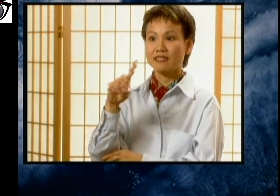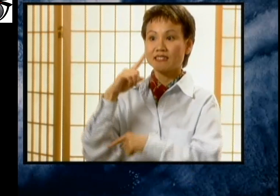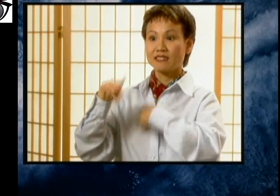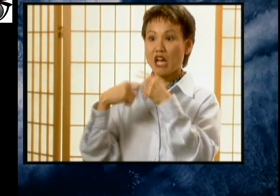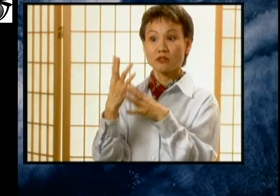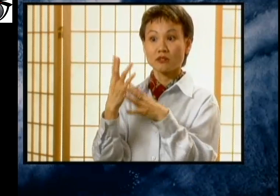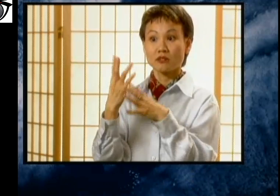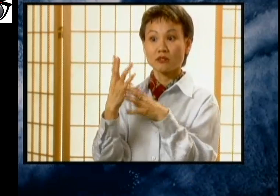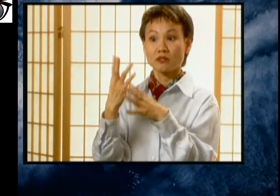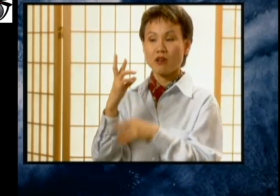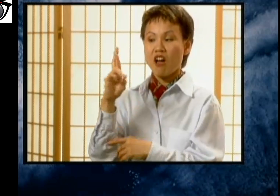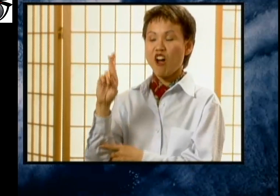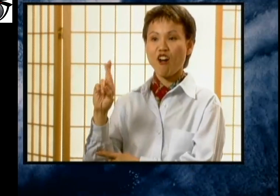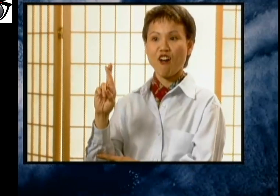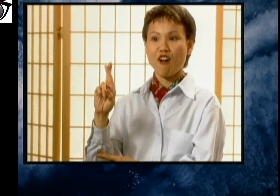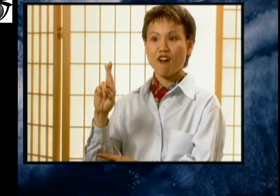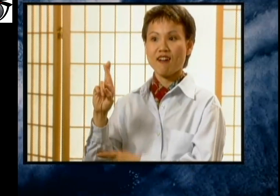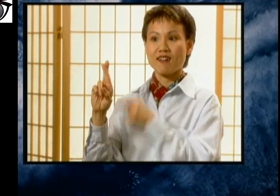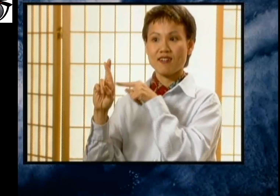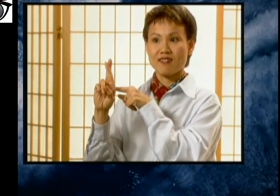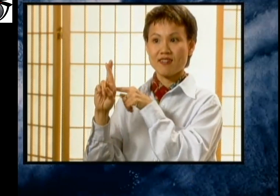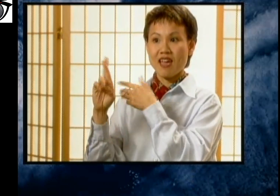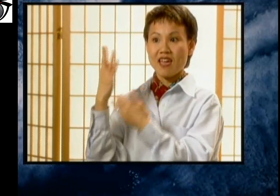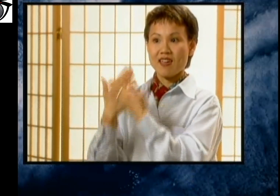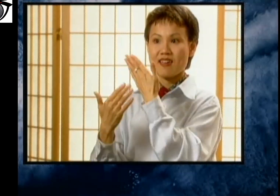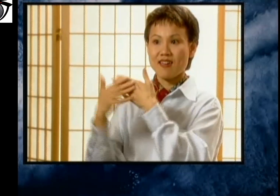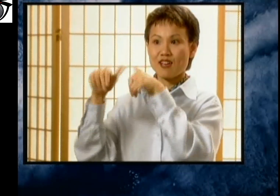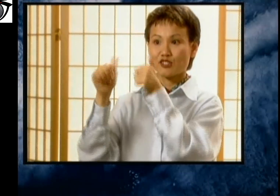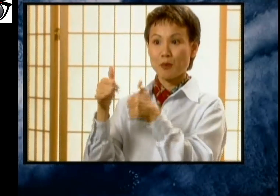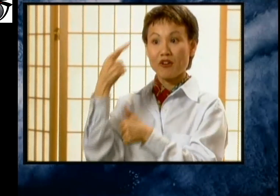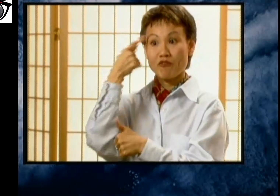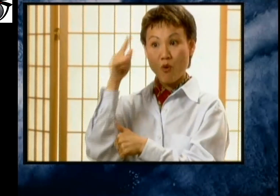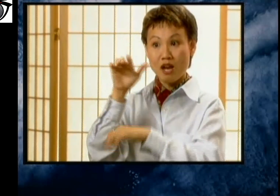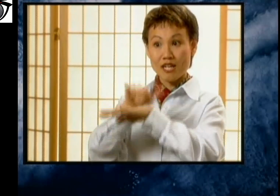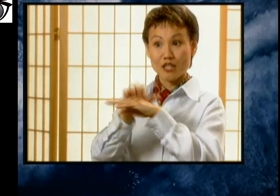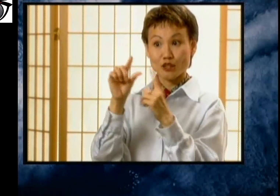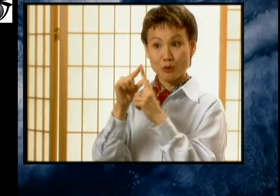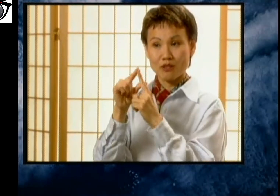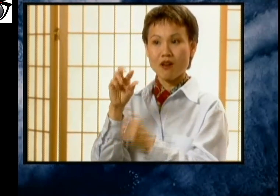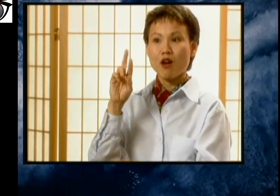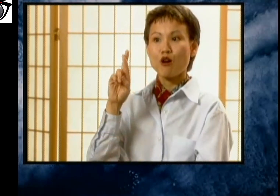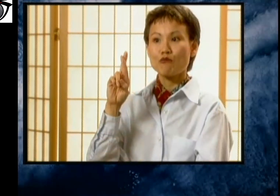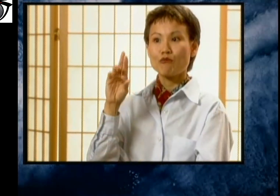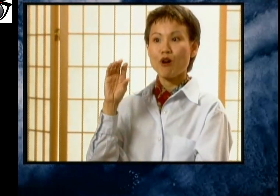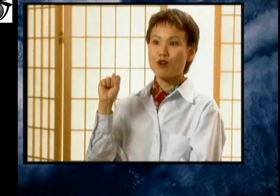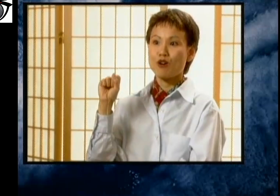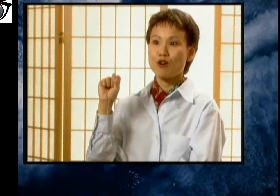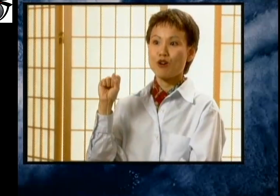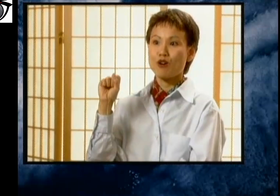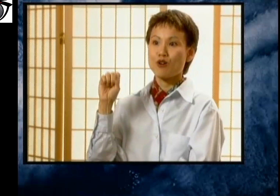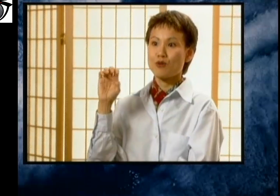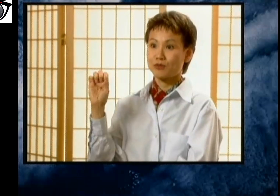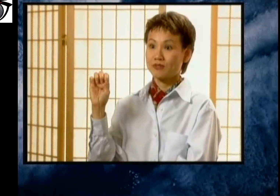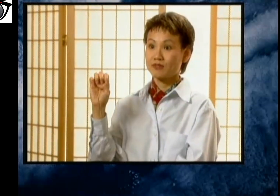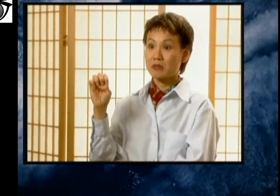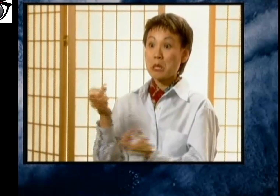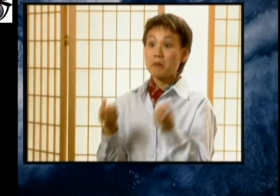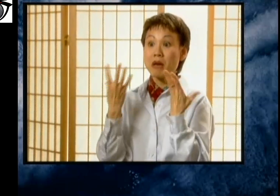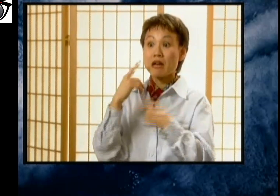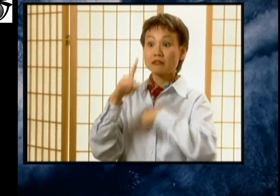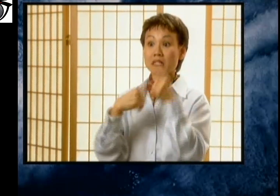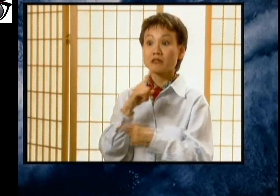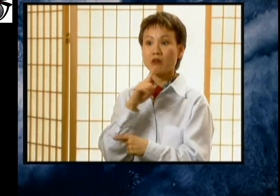That is an initialized sign using an R hand shape for the English word rose.